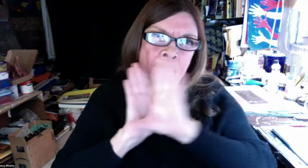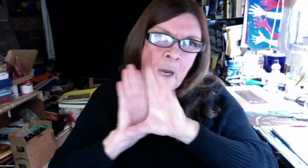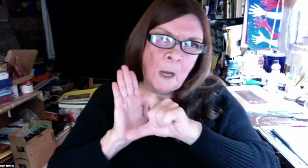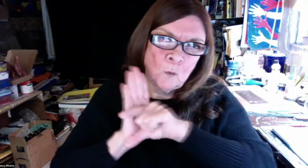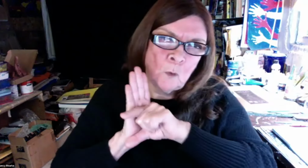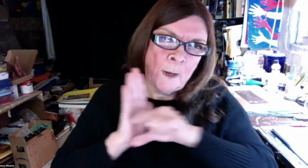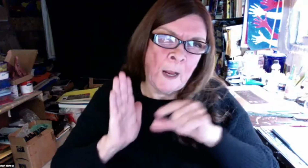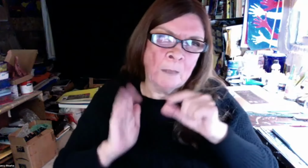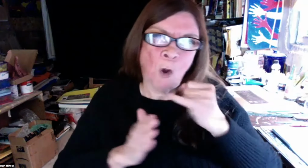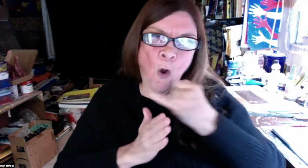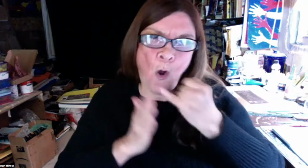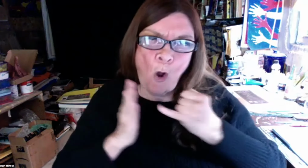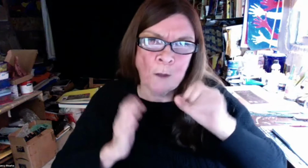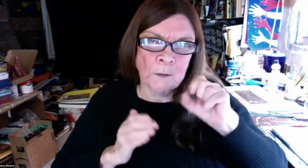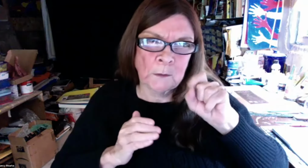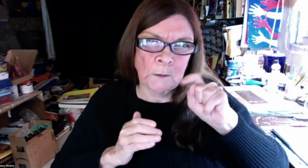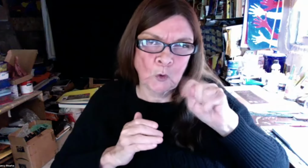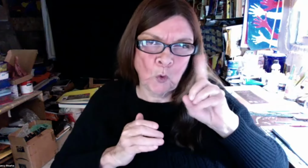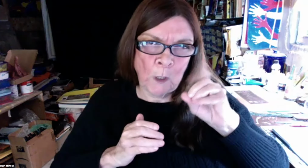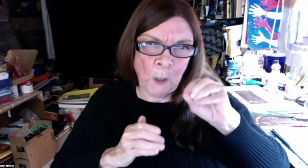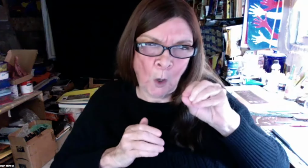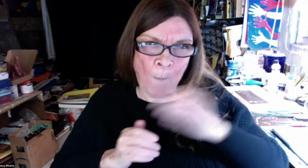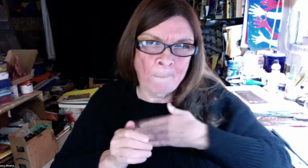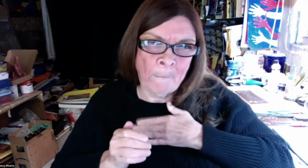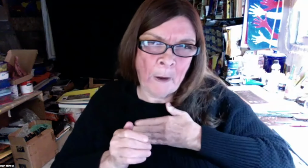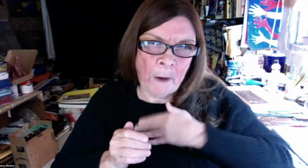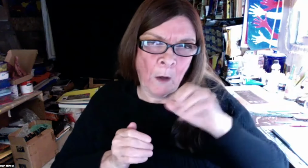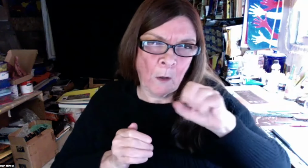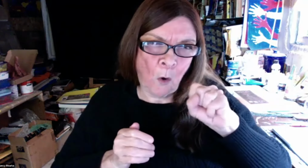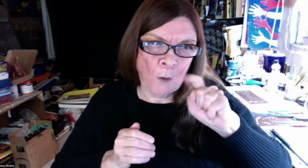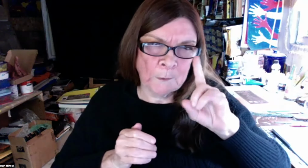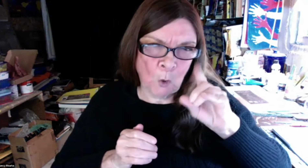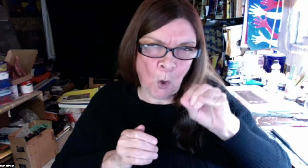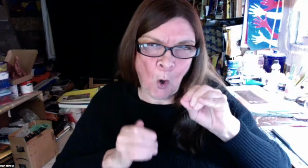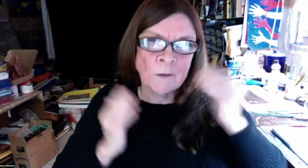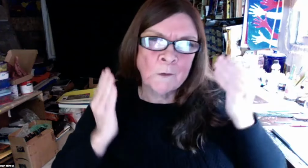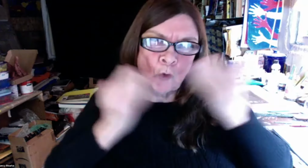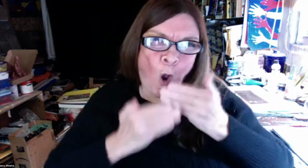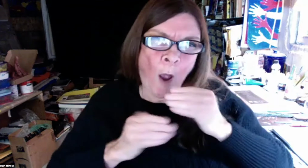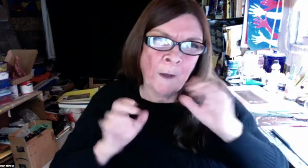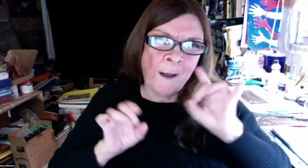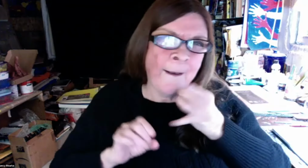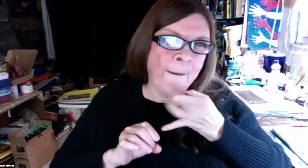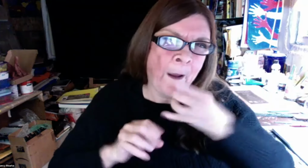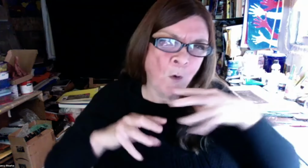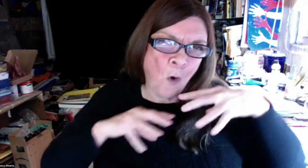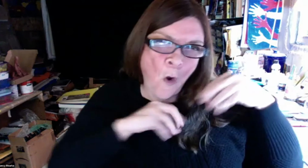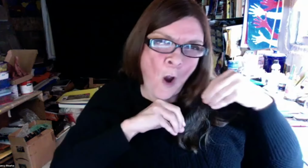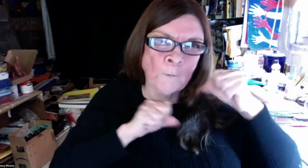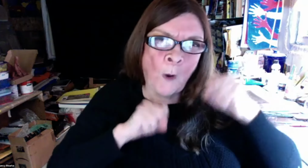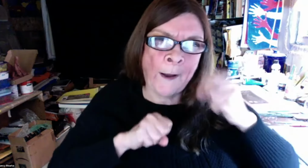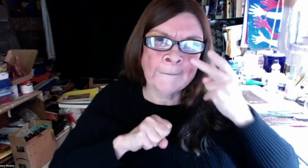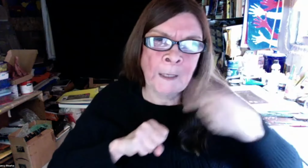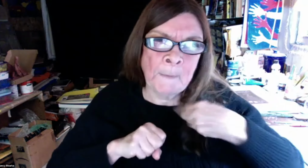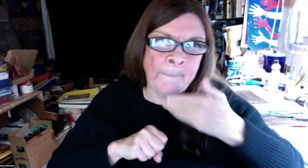And now I'll give a visual description. In my background, there is an art studio. It is my art